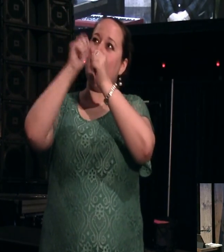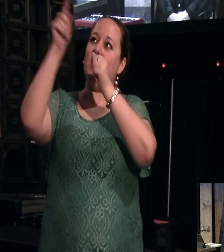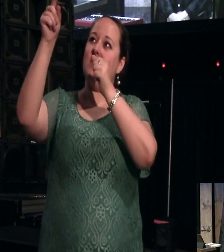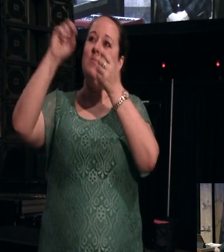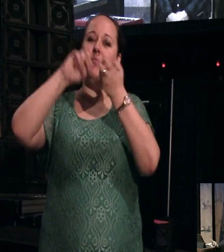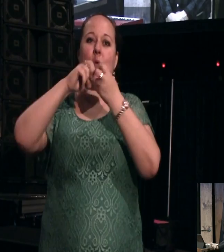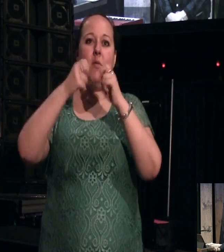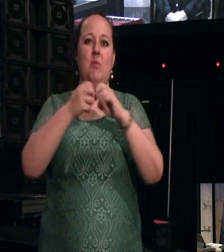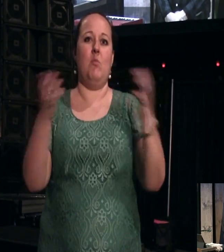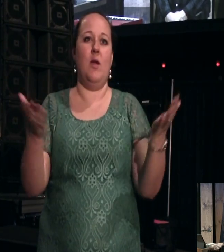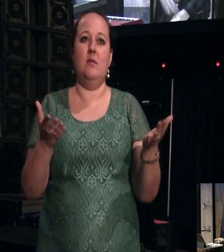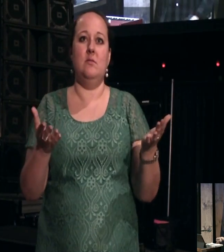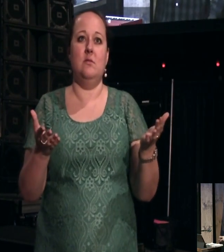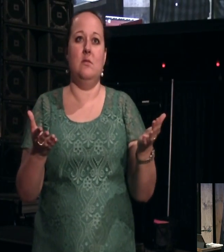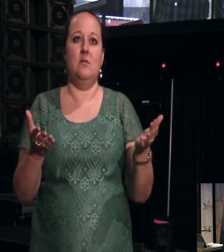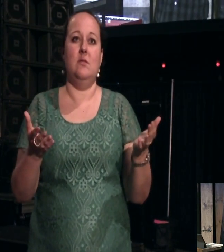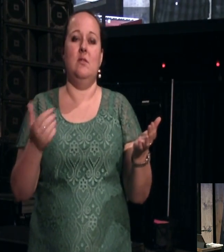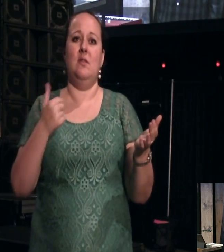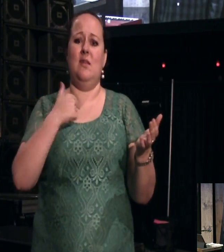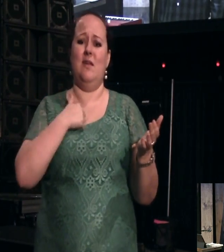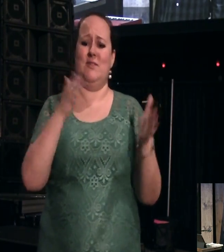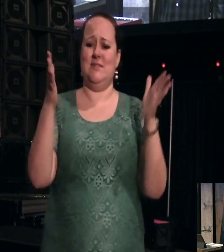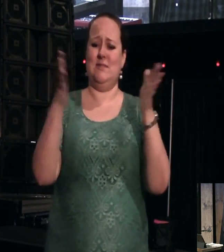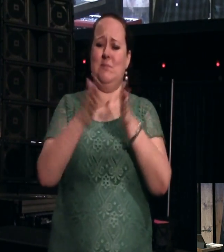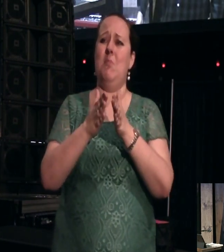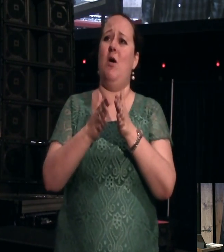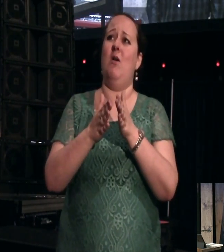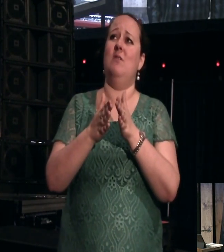desire to have any connection with God, you know what the problem is?